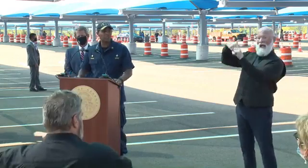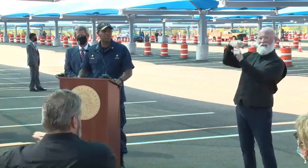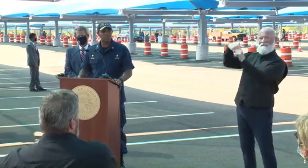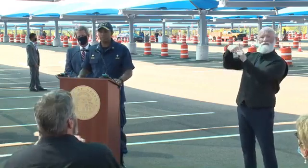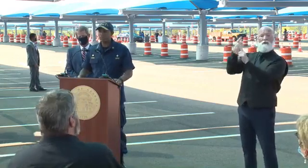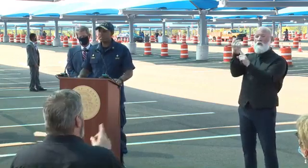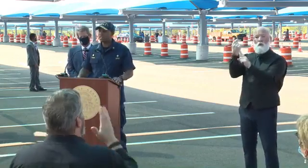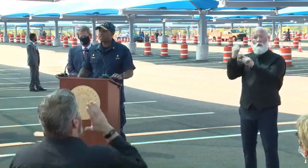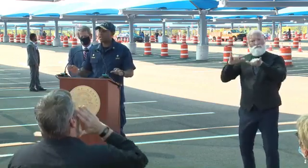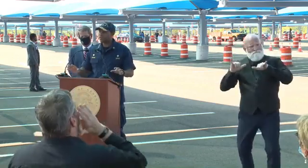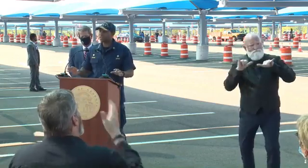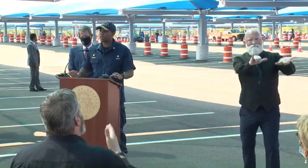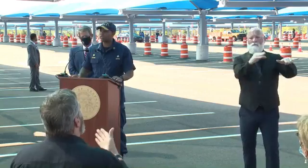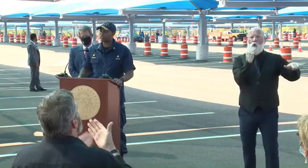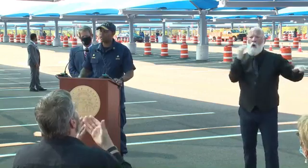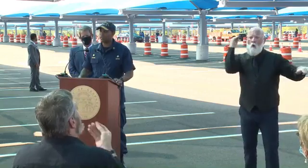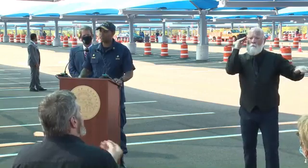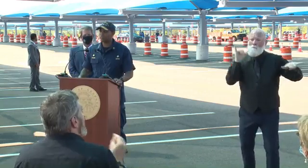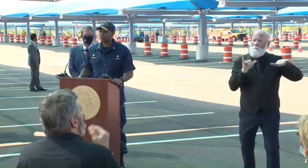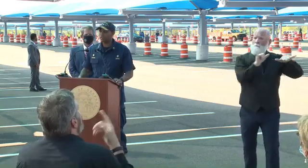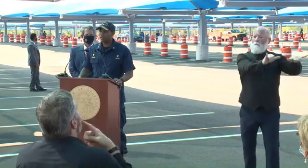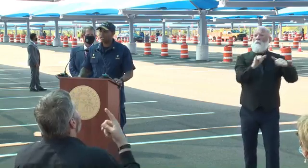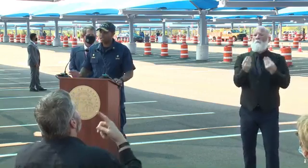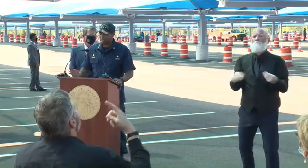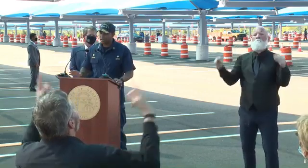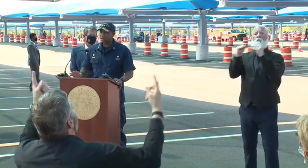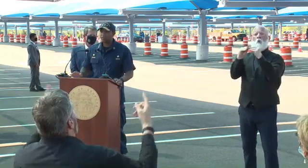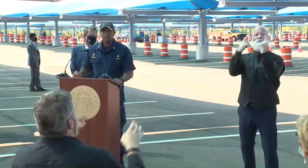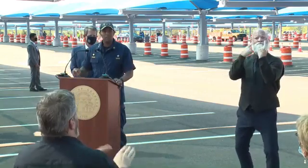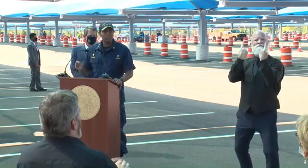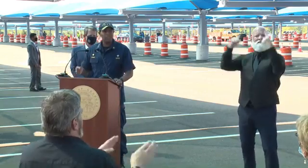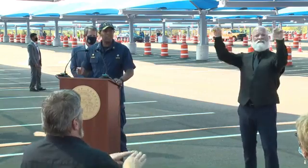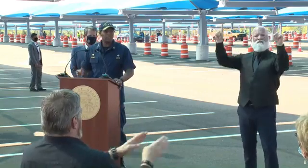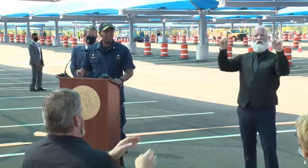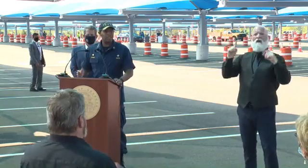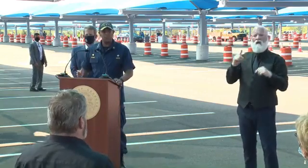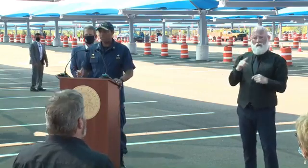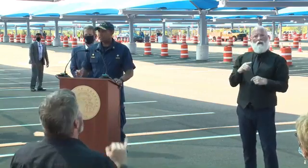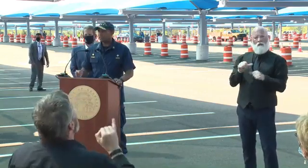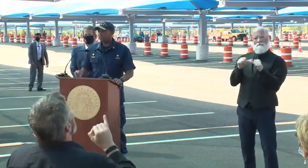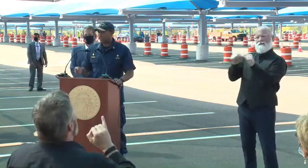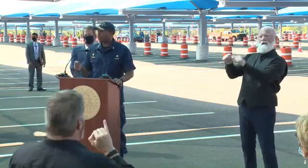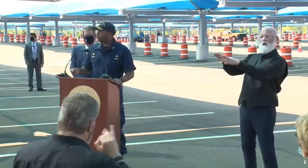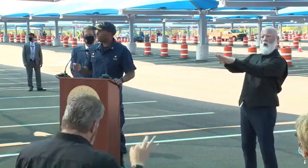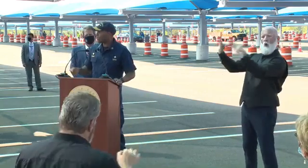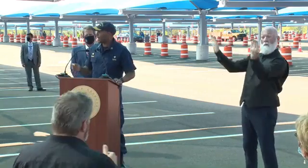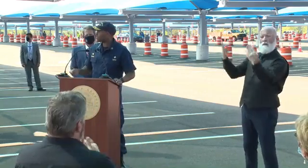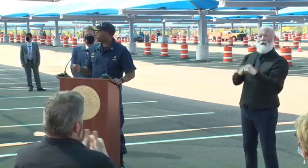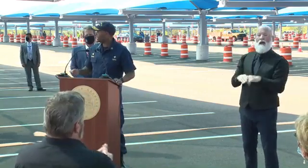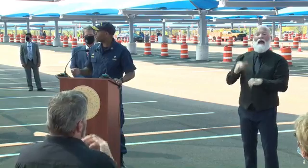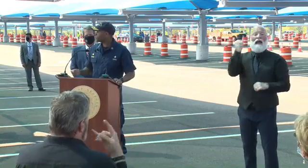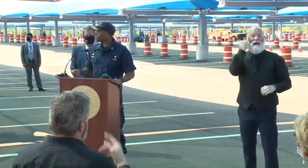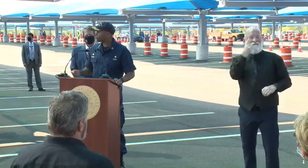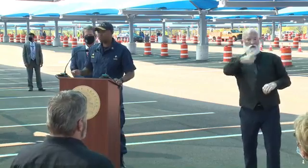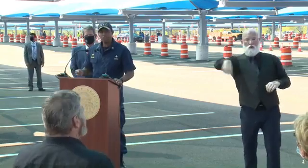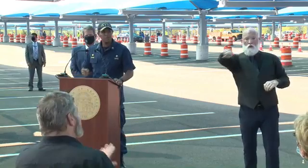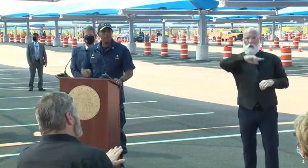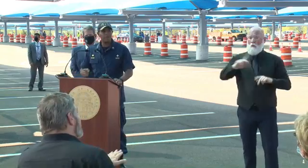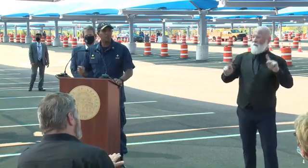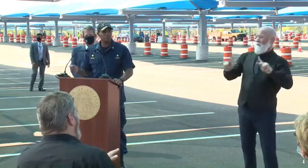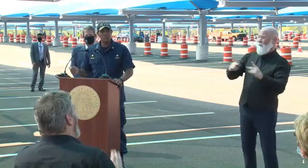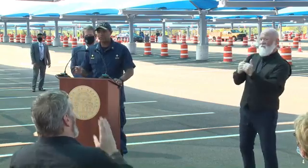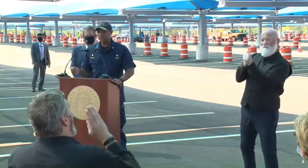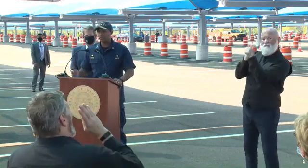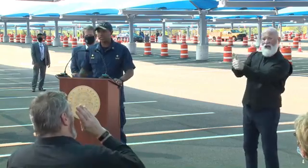sustained reopenings. And I would just also tell people, again, please understand, there will be positive cases